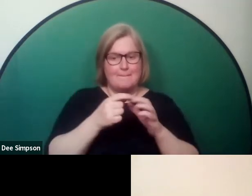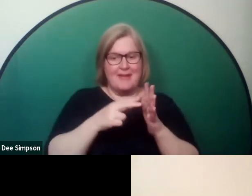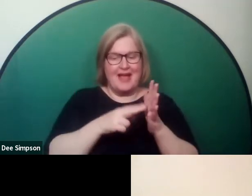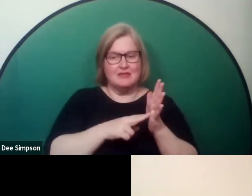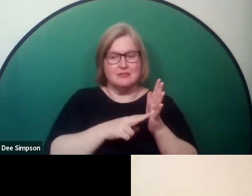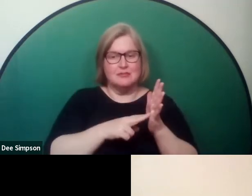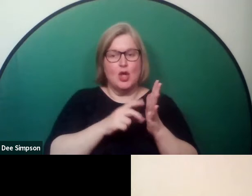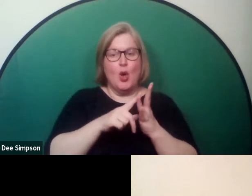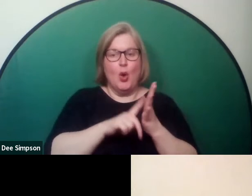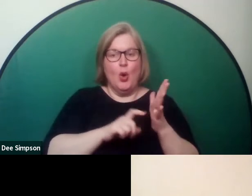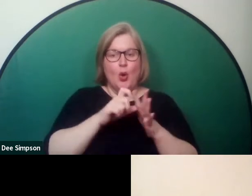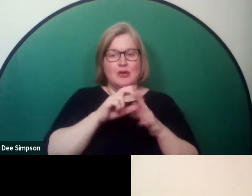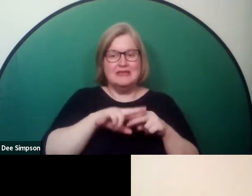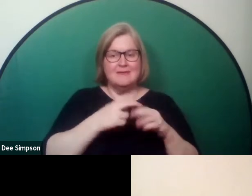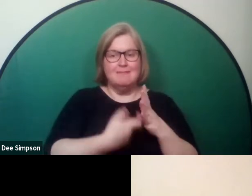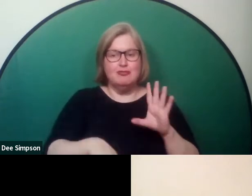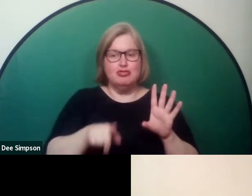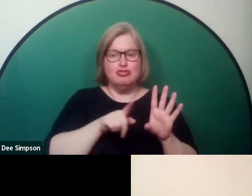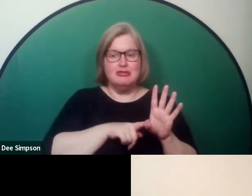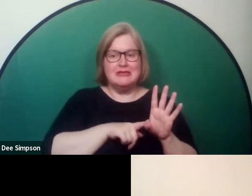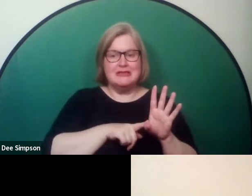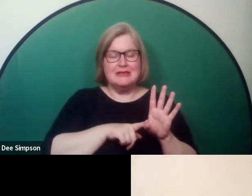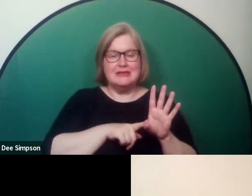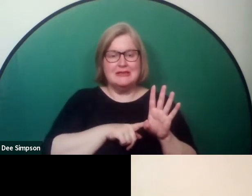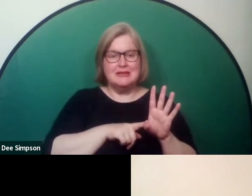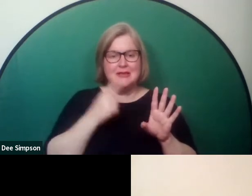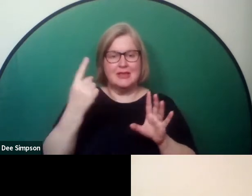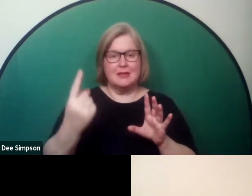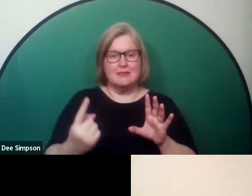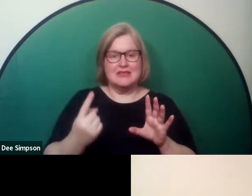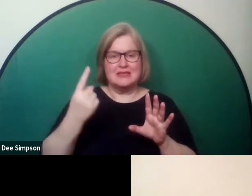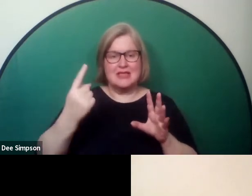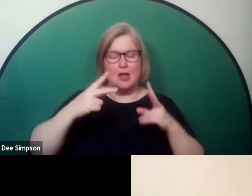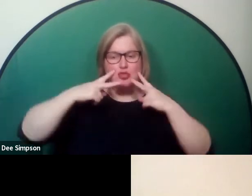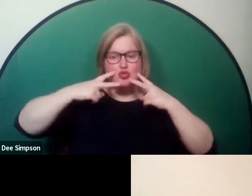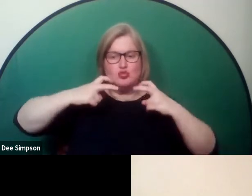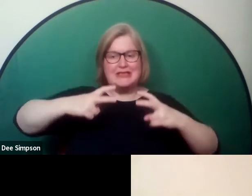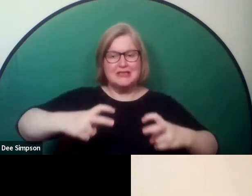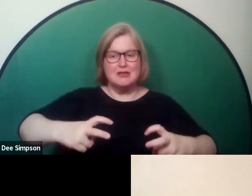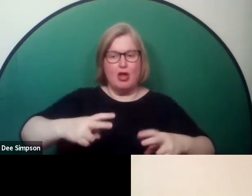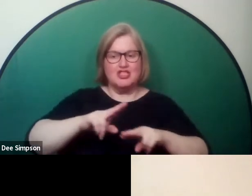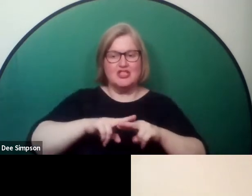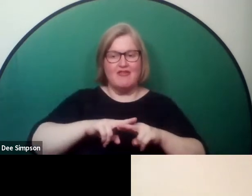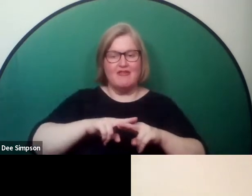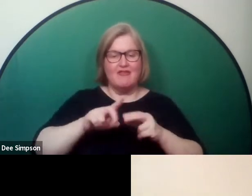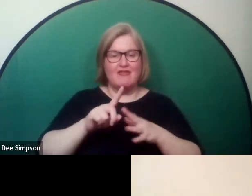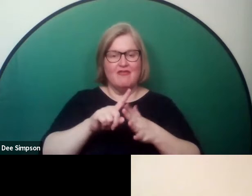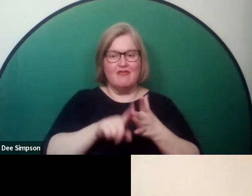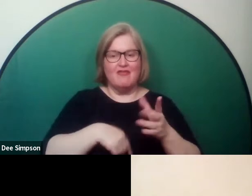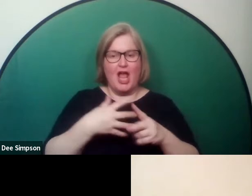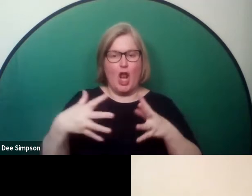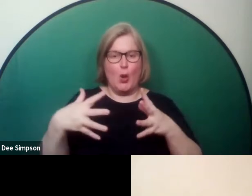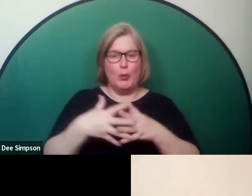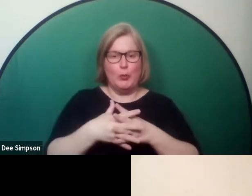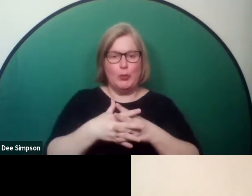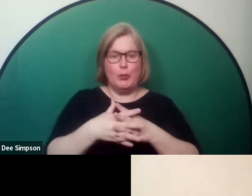research fellow between GDI Hub and the Institute of Making. He will bring to us a presentation on